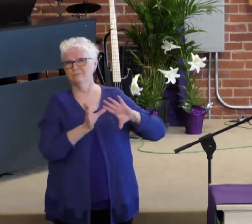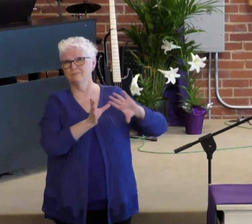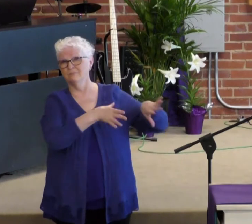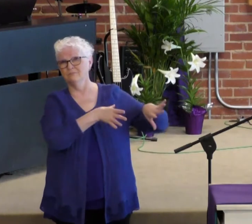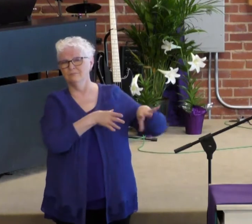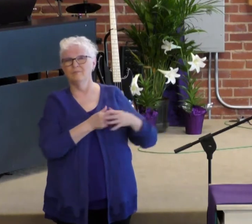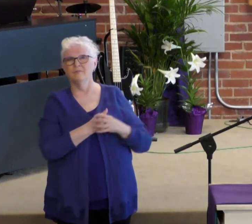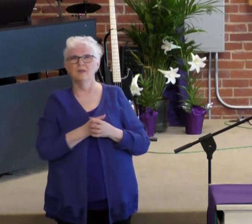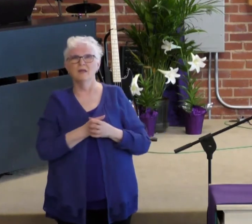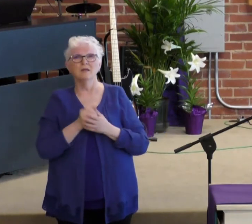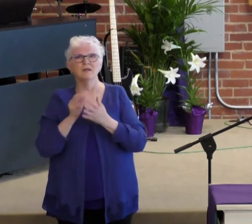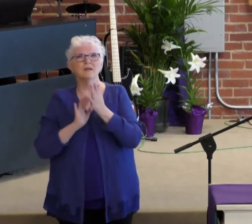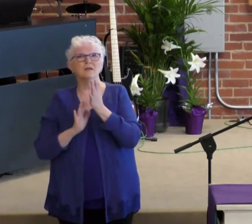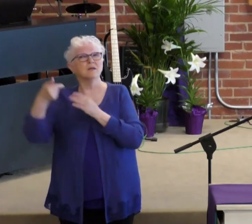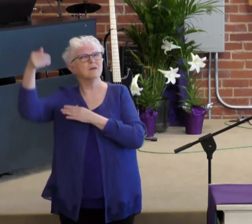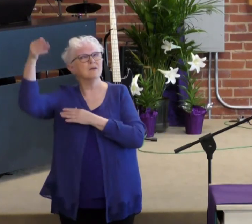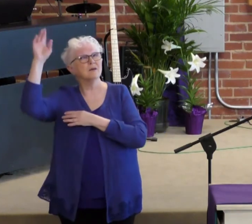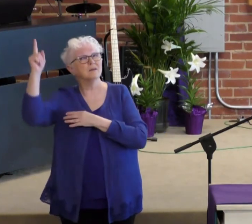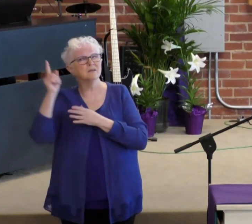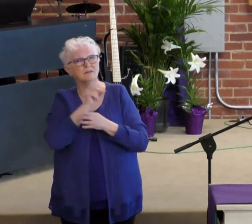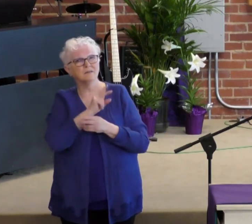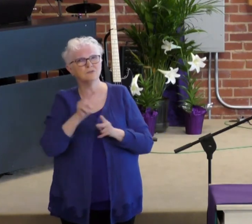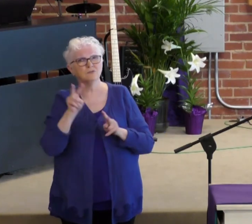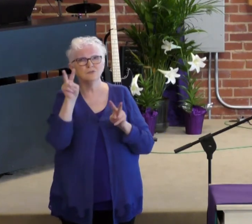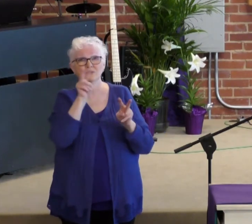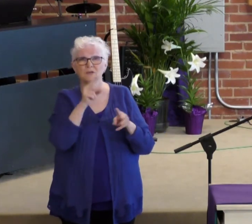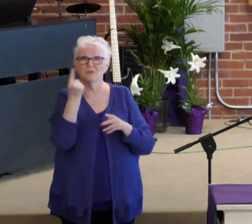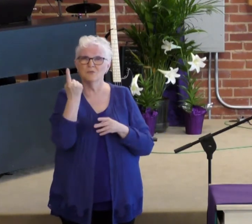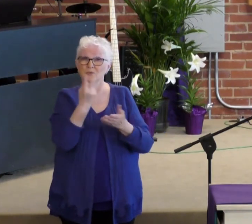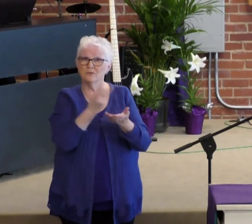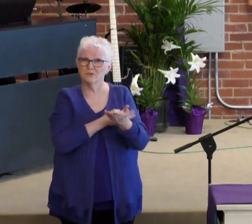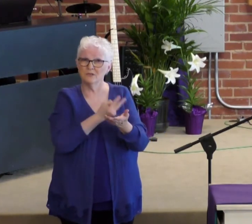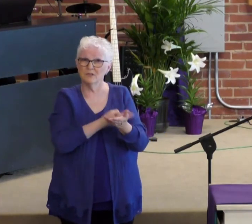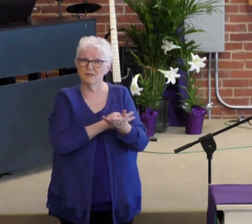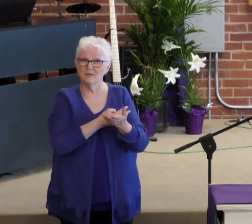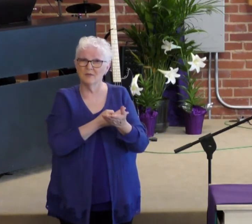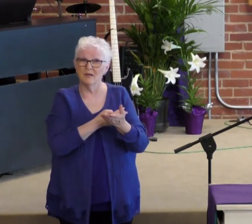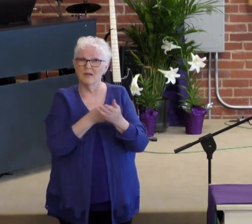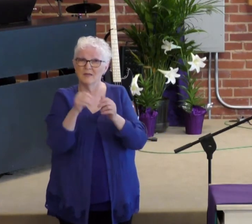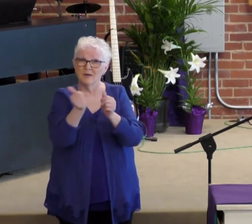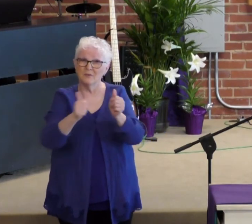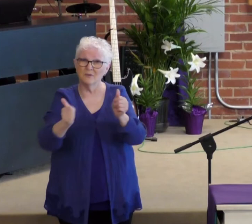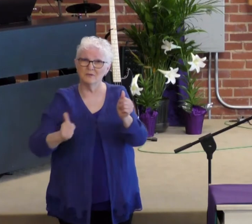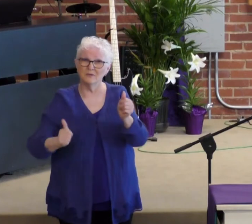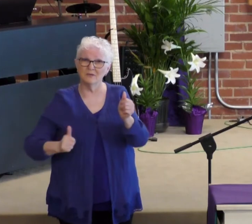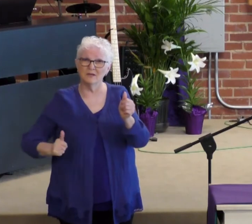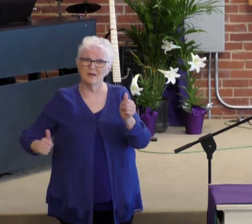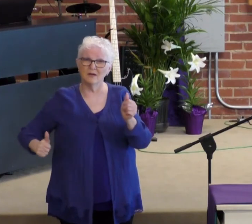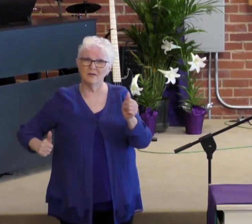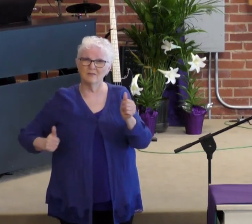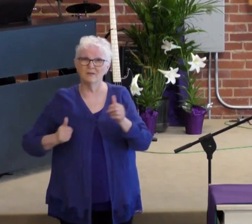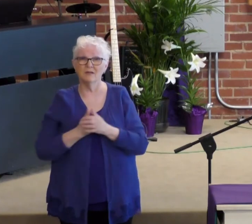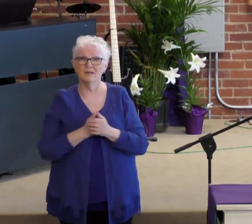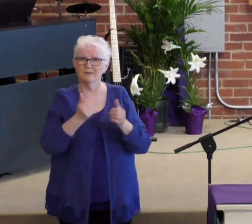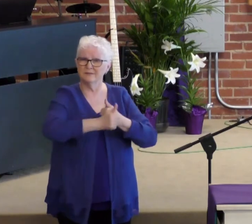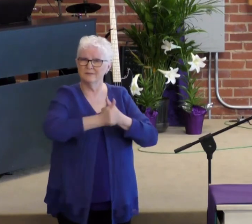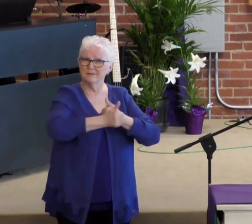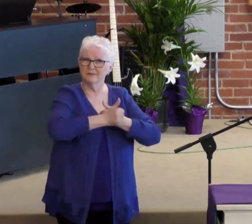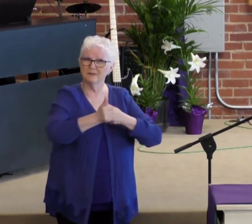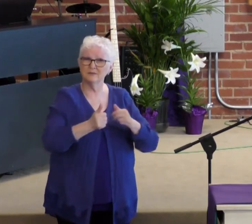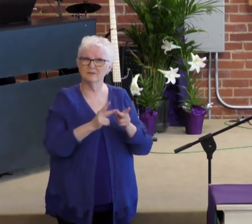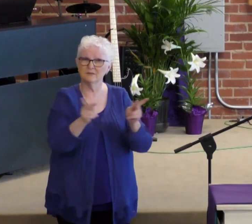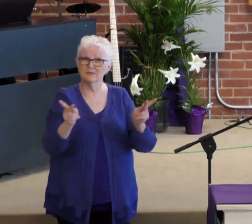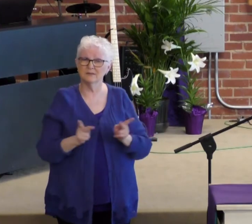one sheep that had lost its way, the one little sheep that had wandered off into dangerous territory.